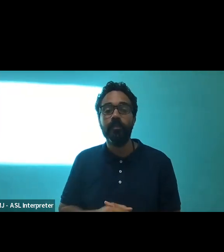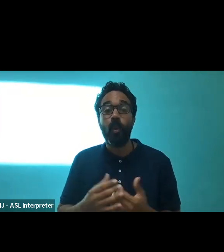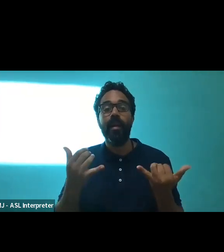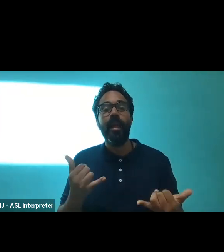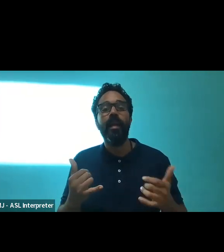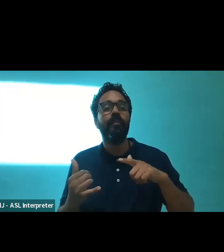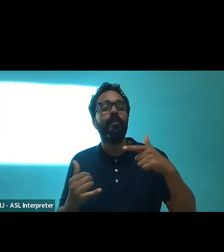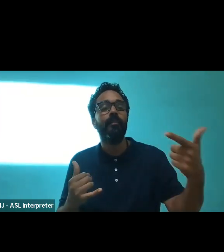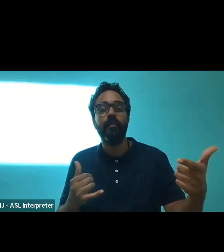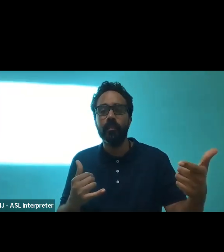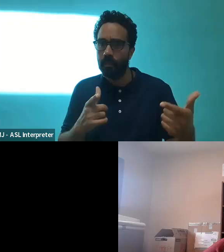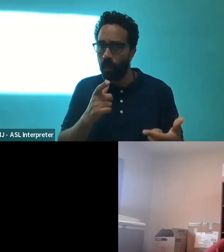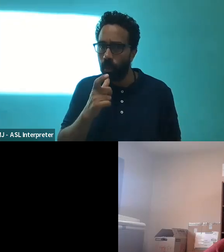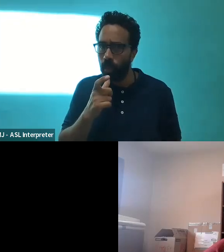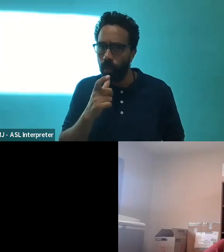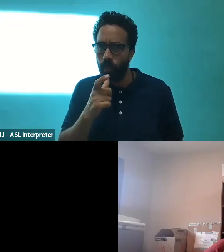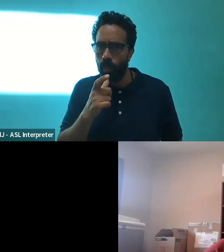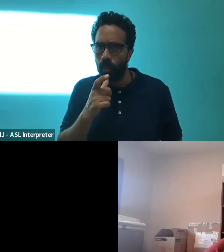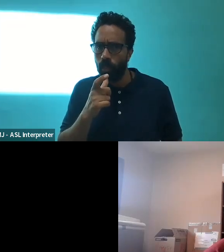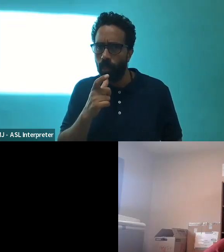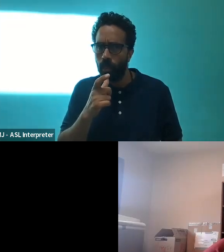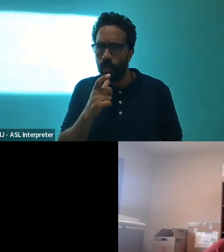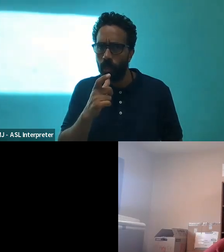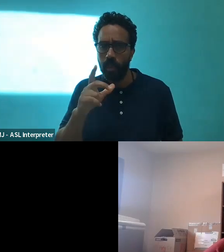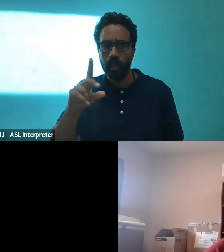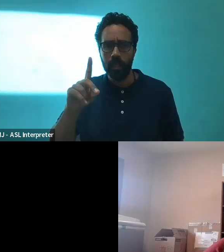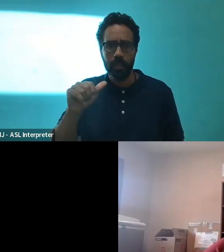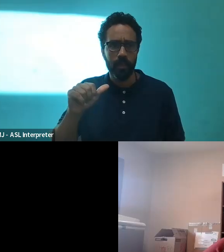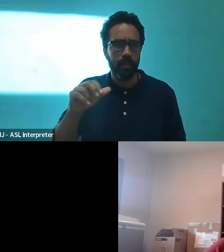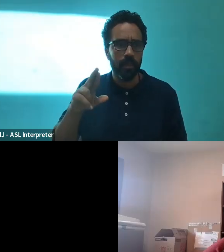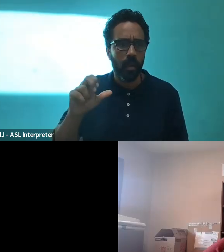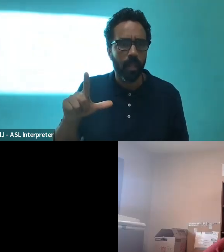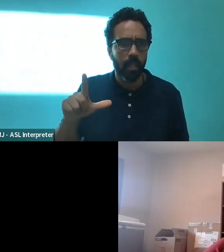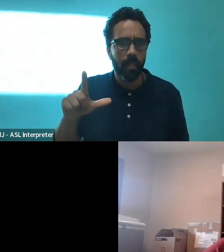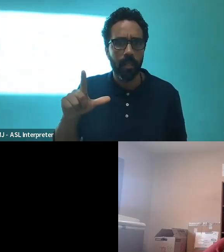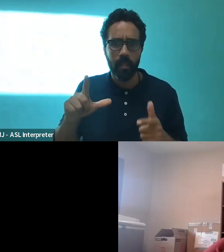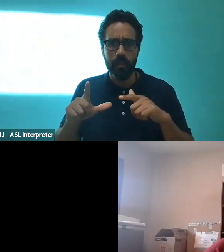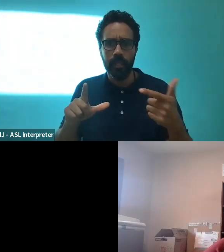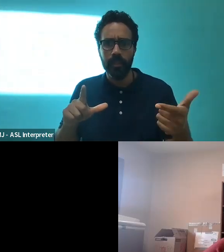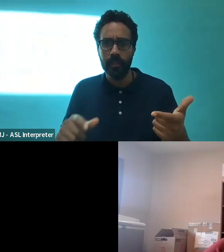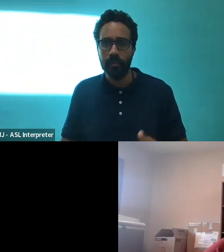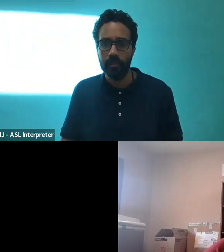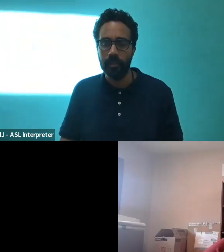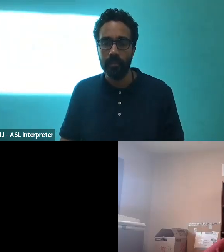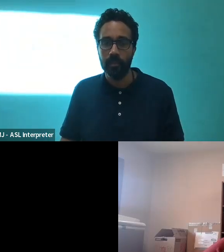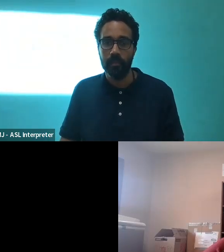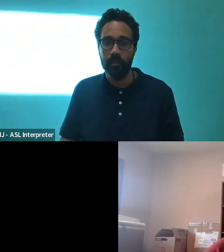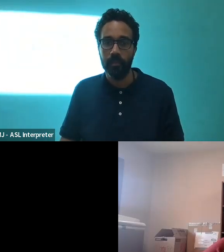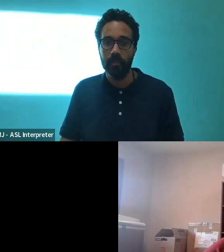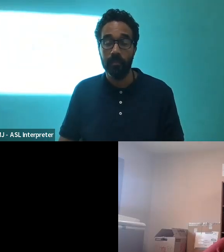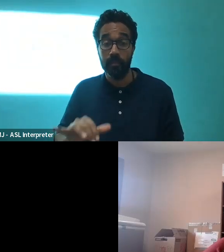to, I'm not sure who's going next. I think Daryl. Daryl's next. So Daryl, if you'd come on